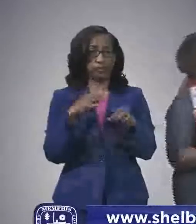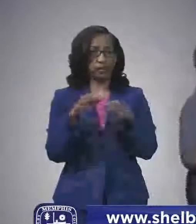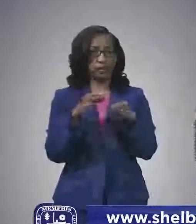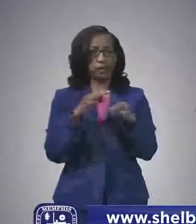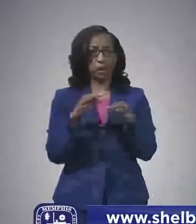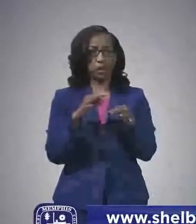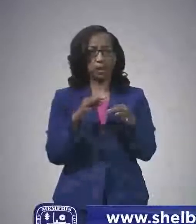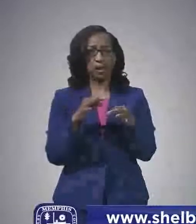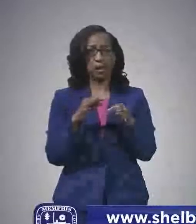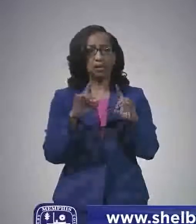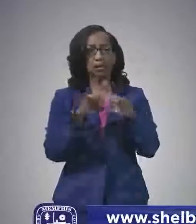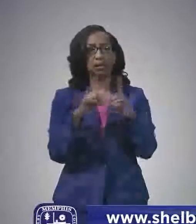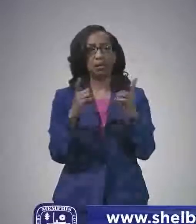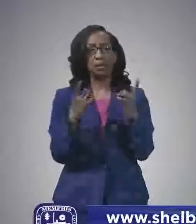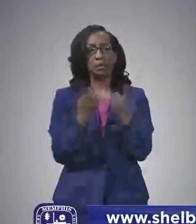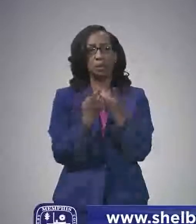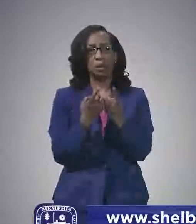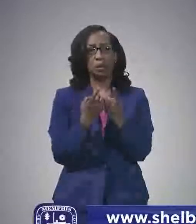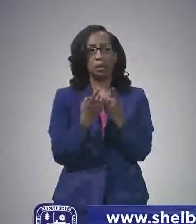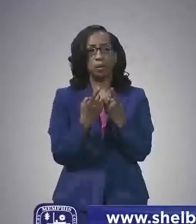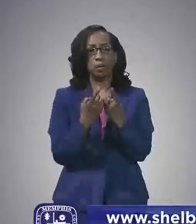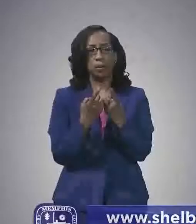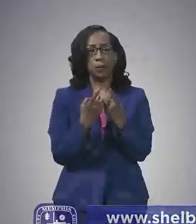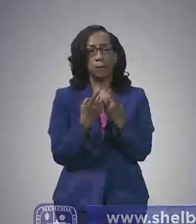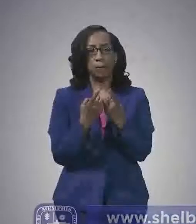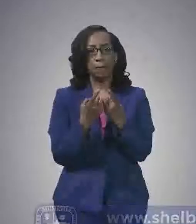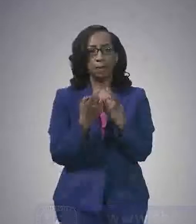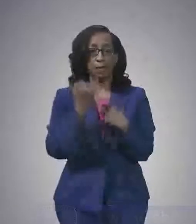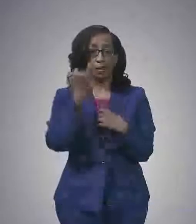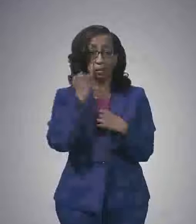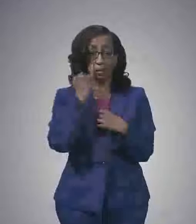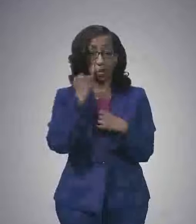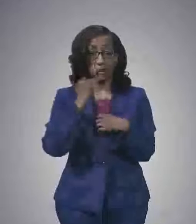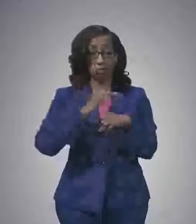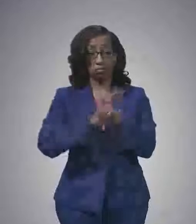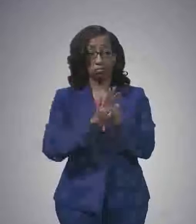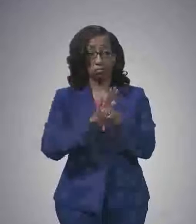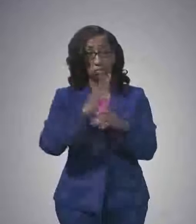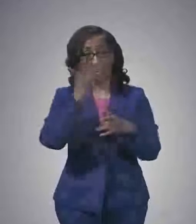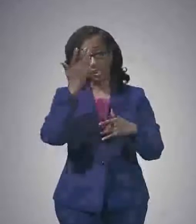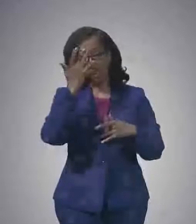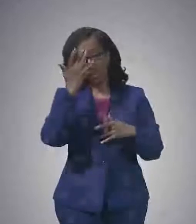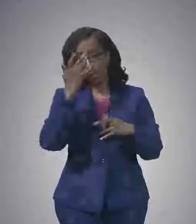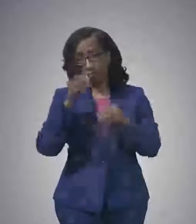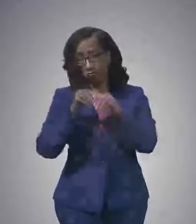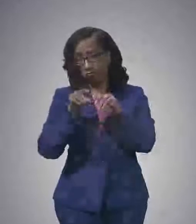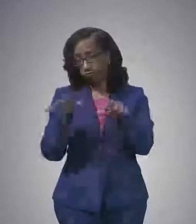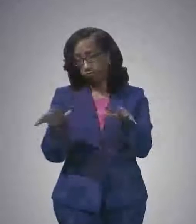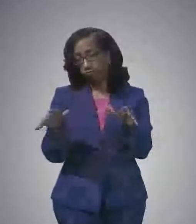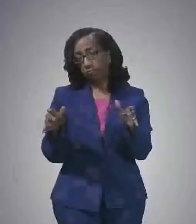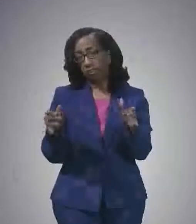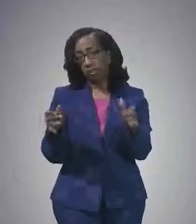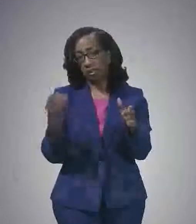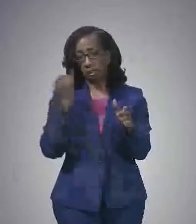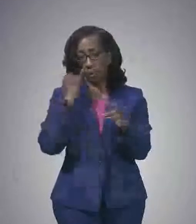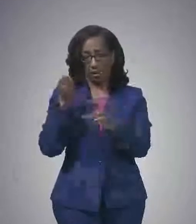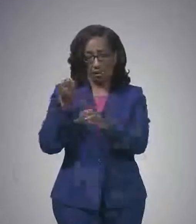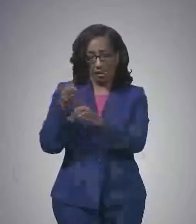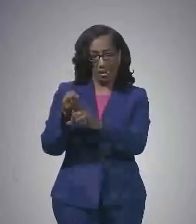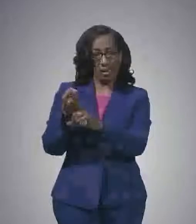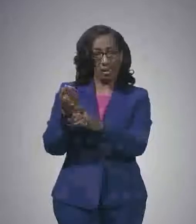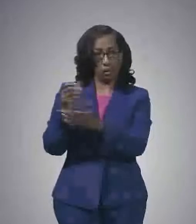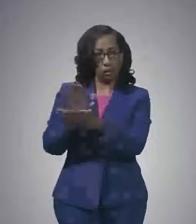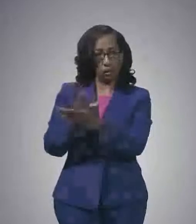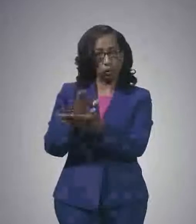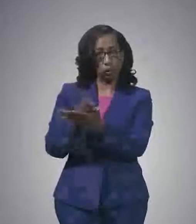at the department for identifying outbreaks, et cetera. But I'm curious about what